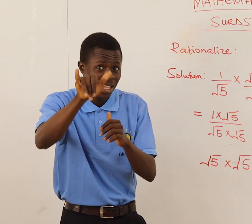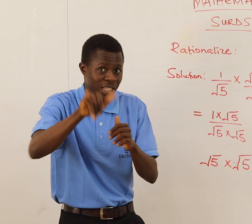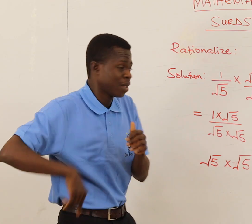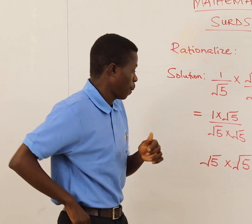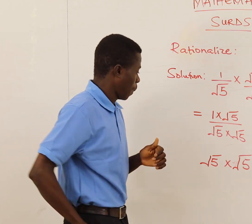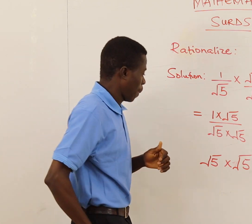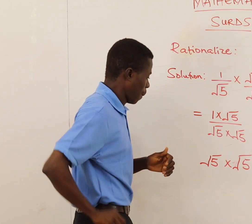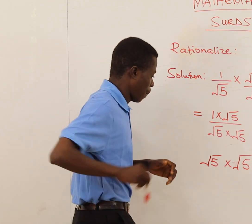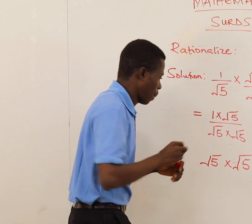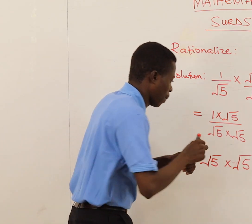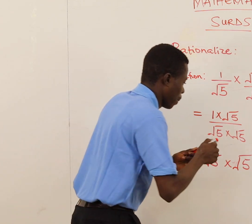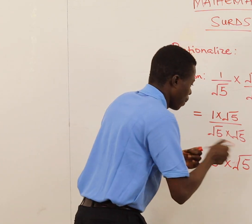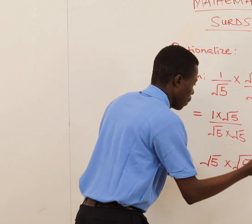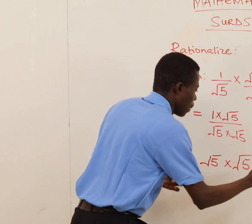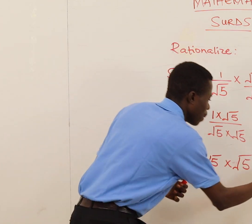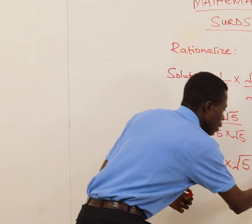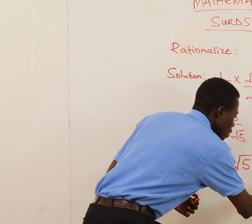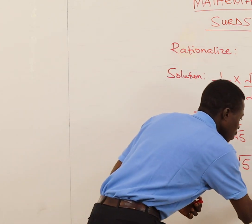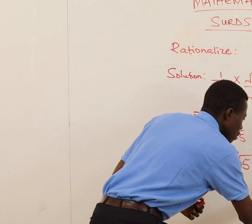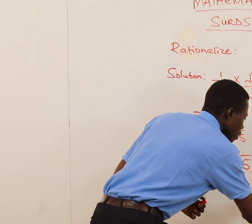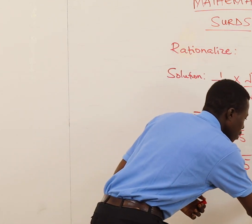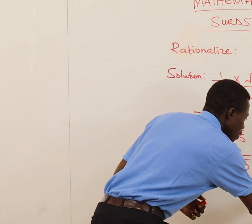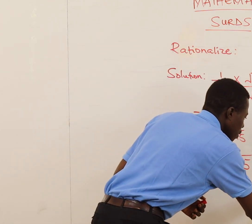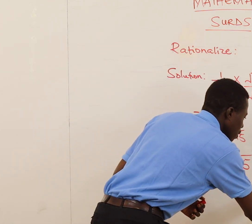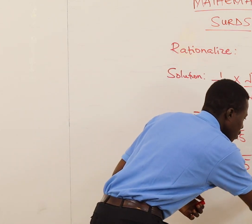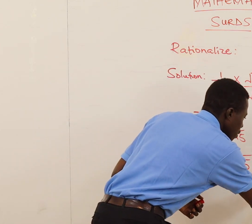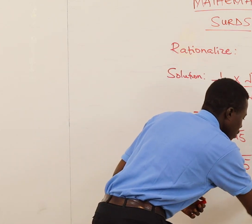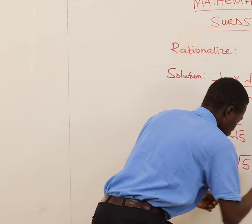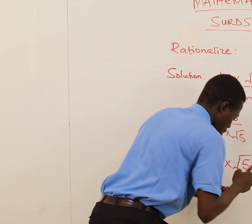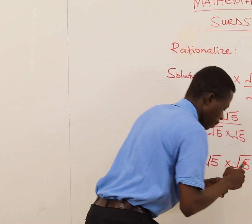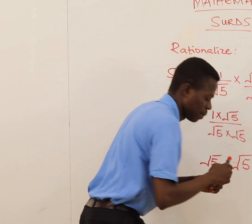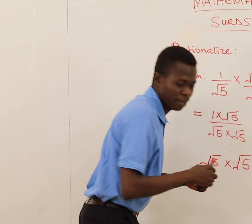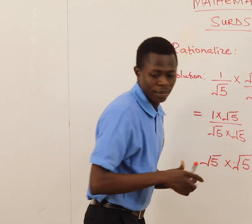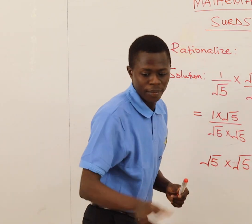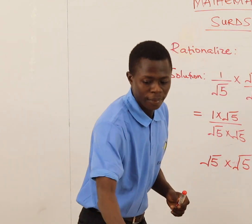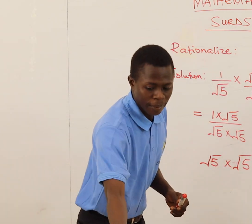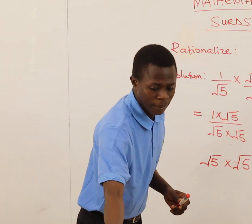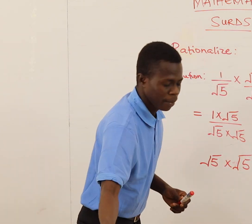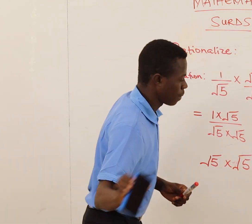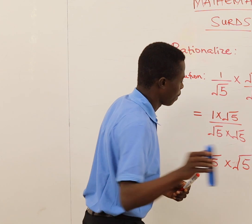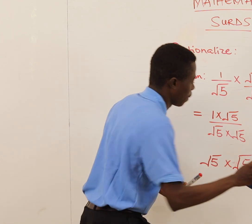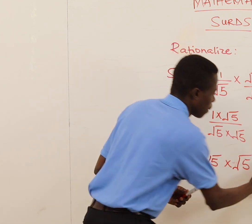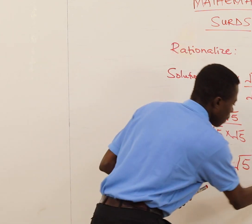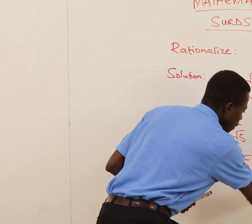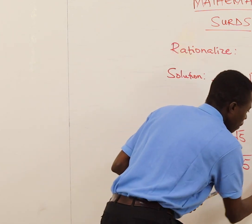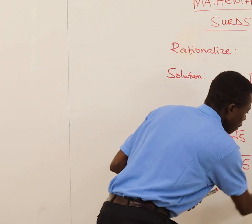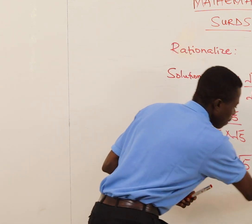So in our previous lessons with regards to sets, we said that when you multiply two